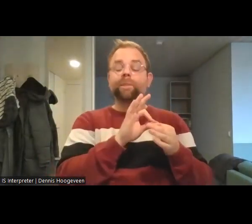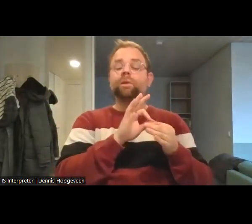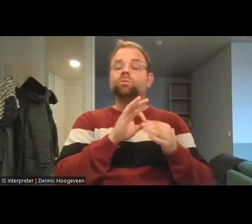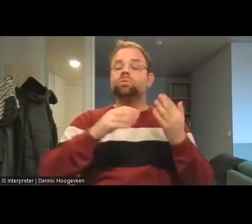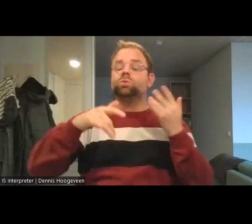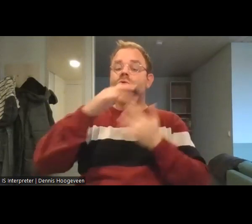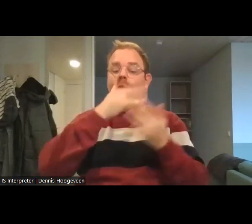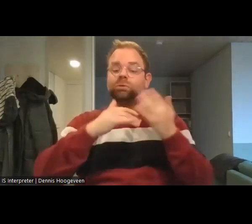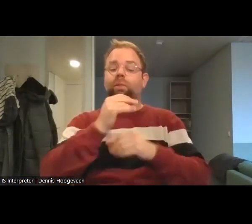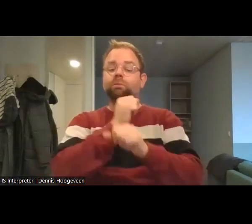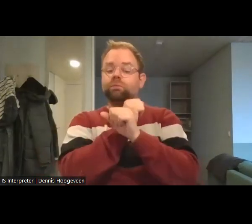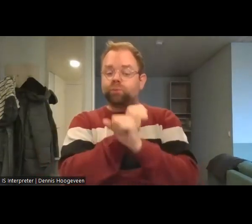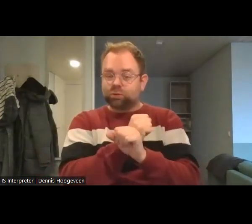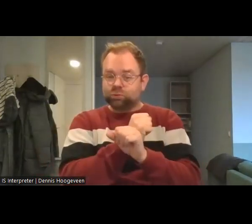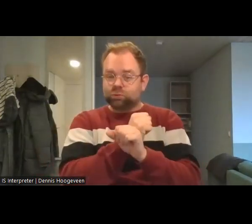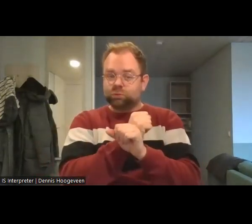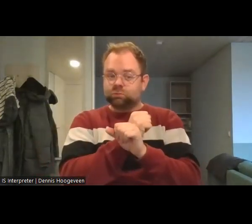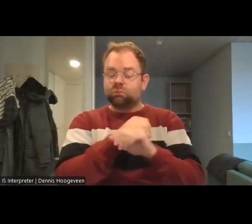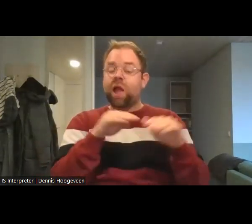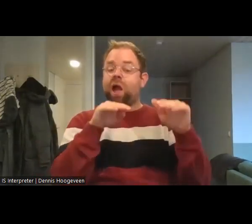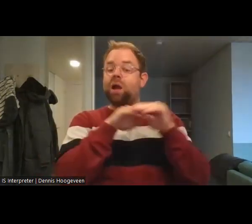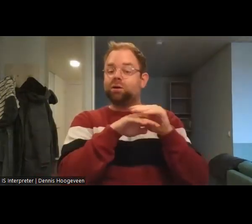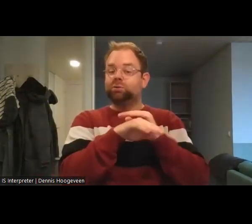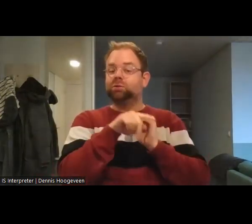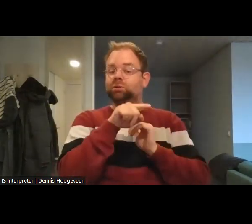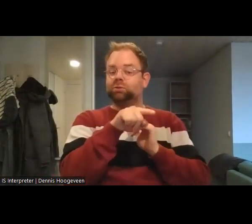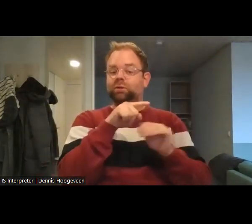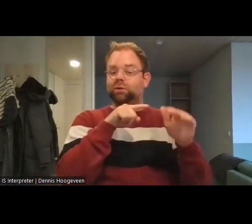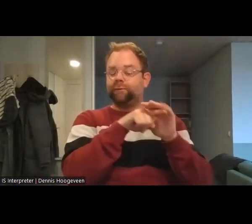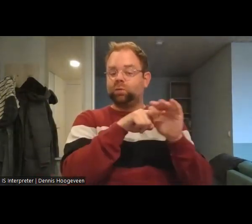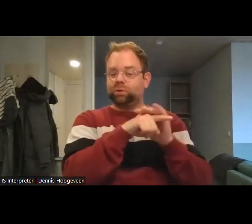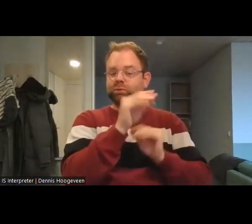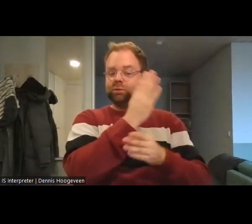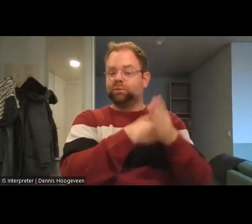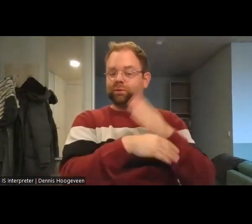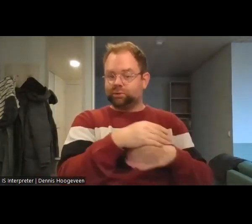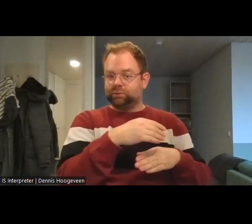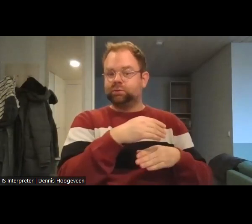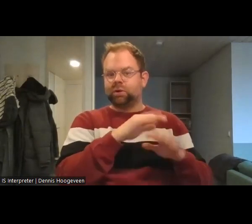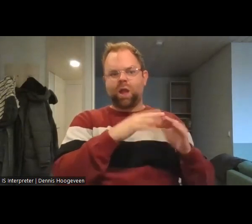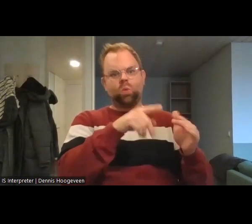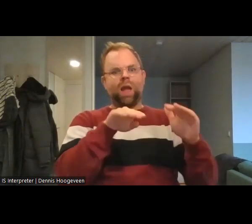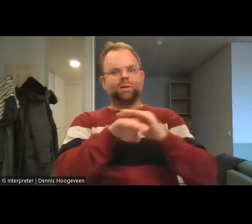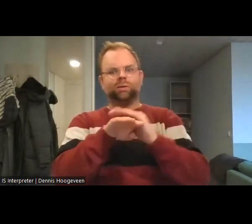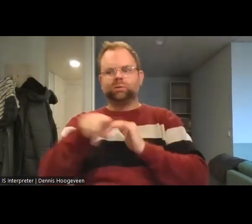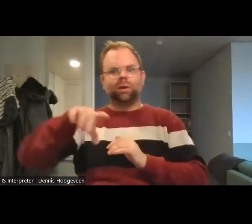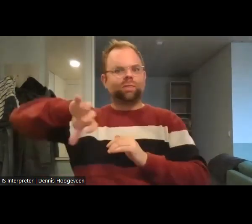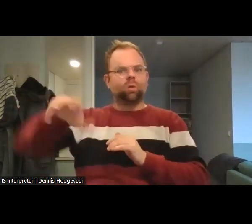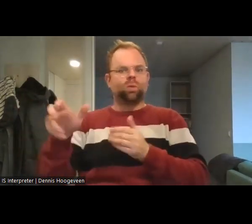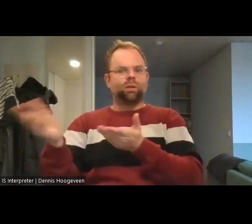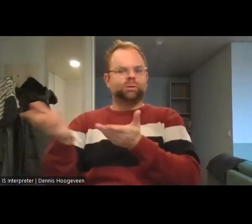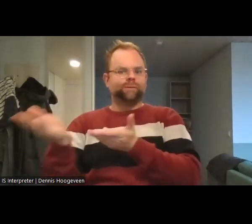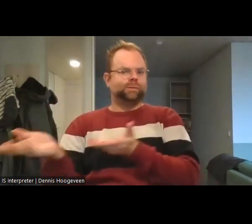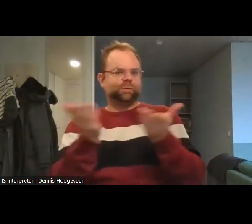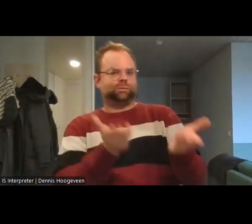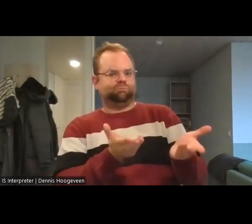disabilities. The fourth webinar, which was the last one last week, focused